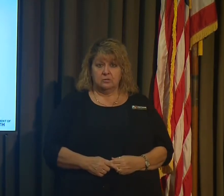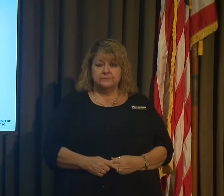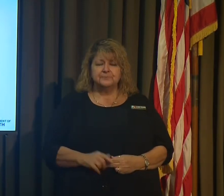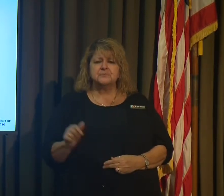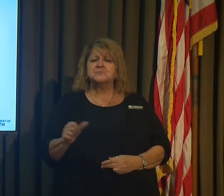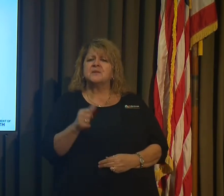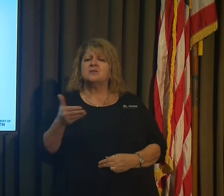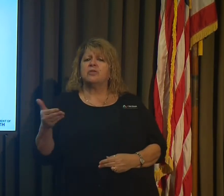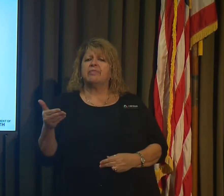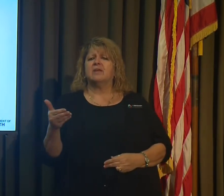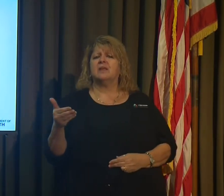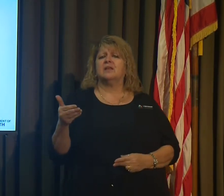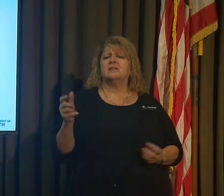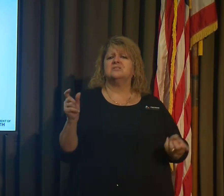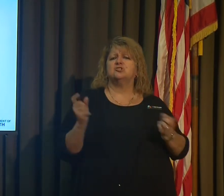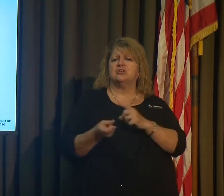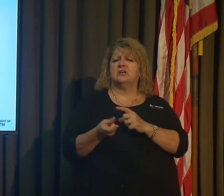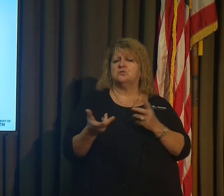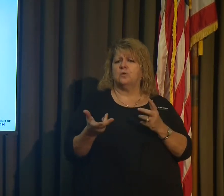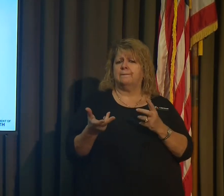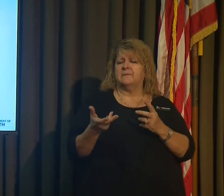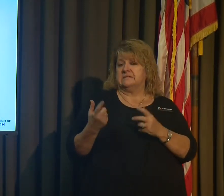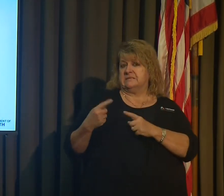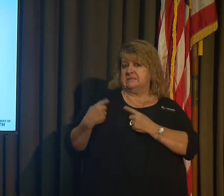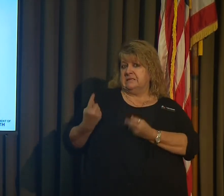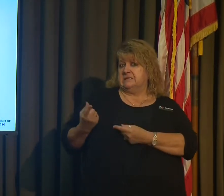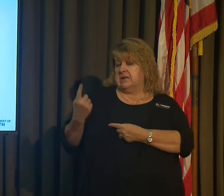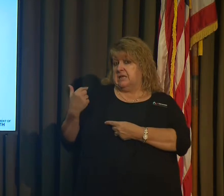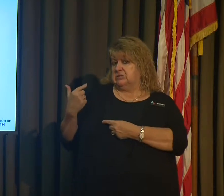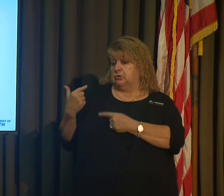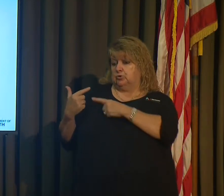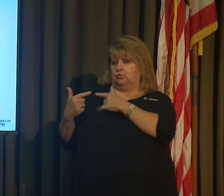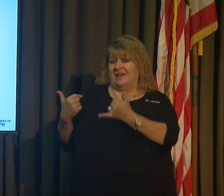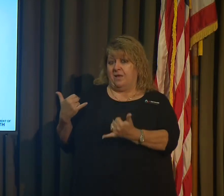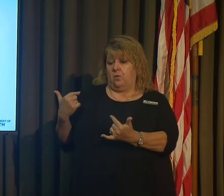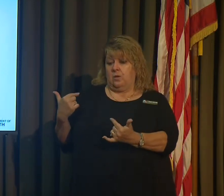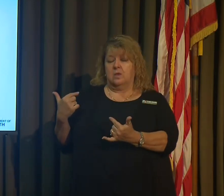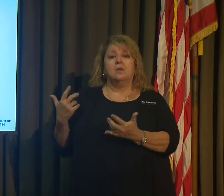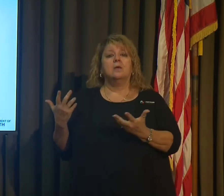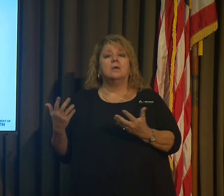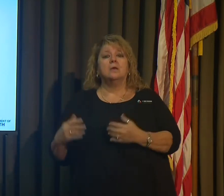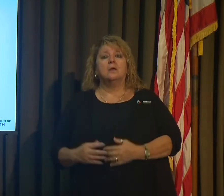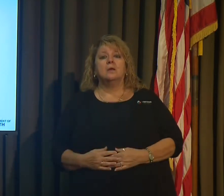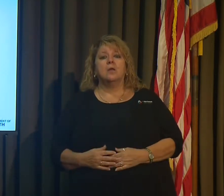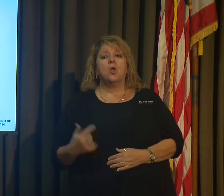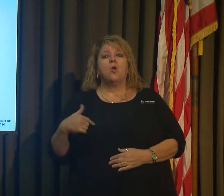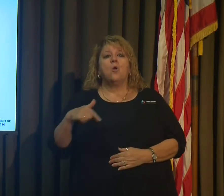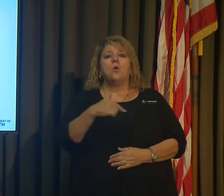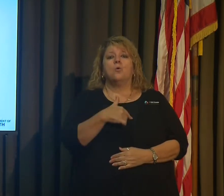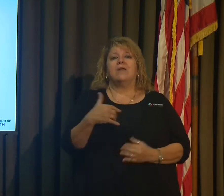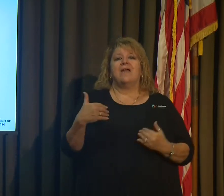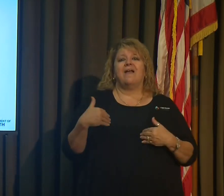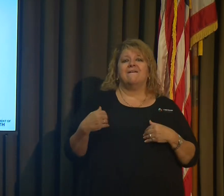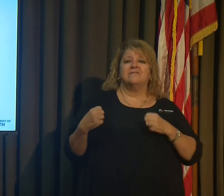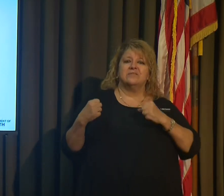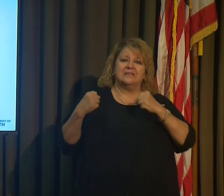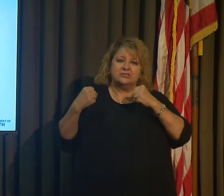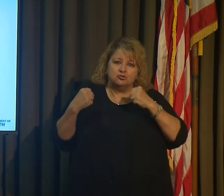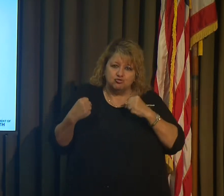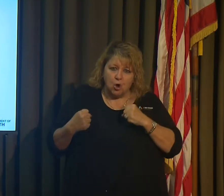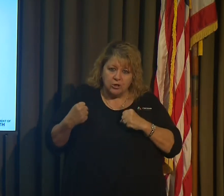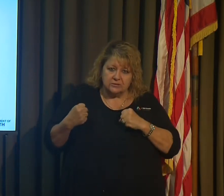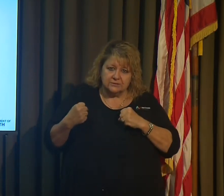The other thing that's particularly changed from this point last year is we now have the strongest possible